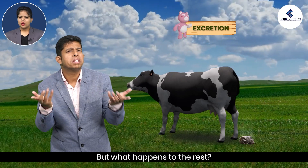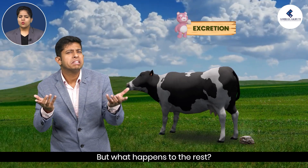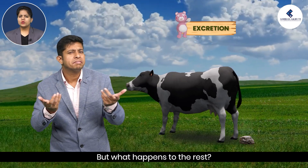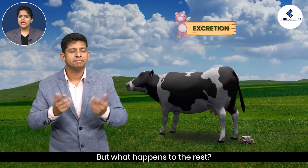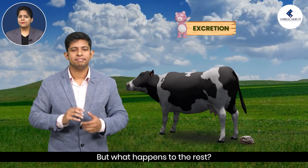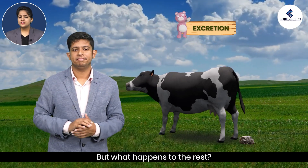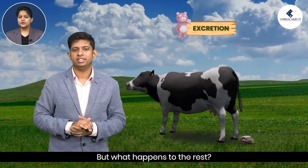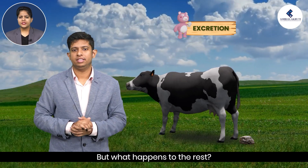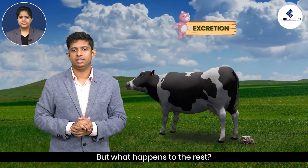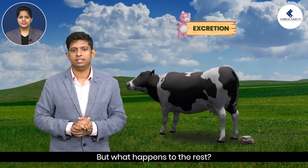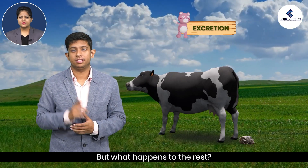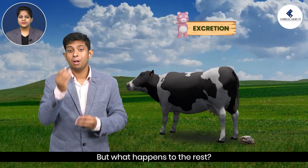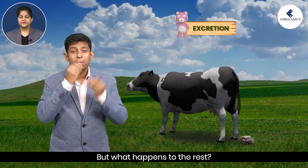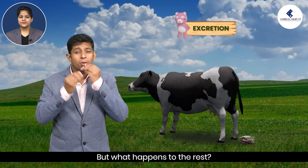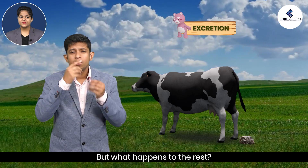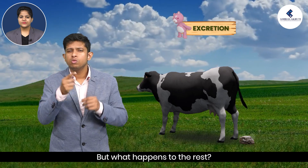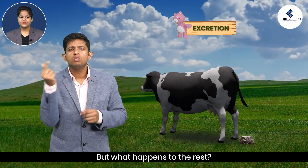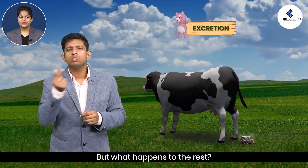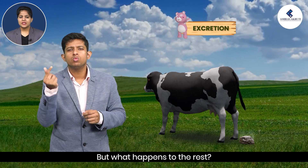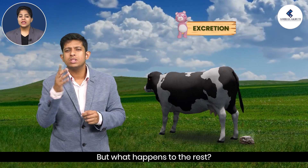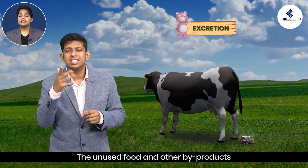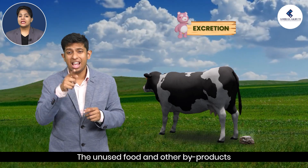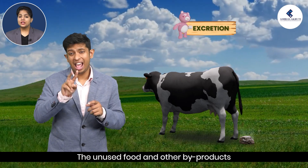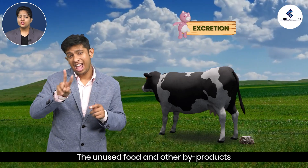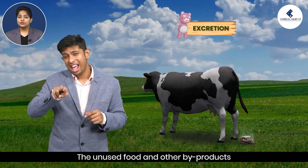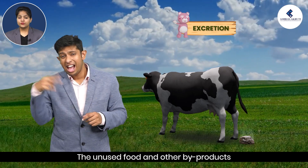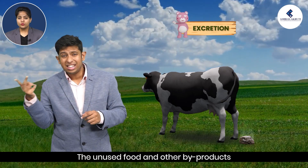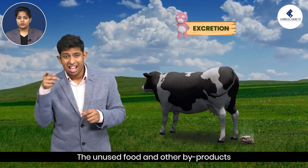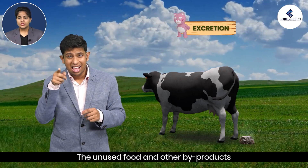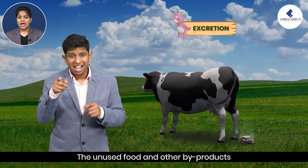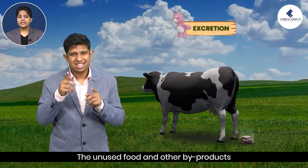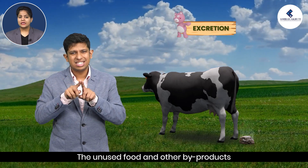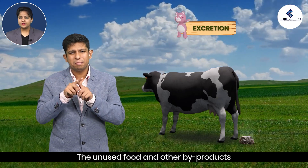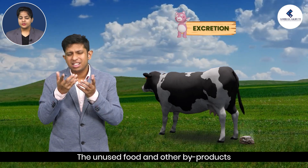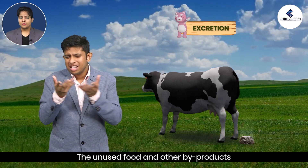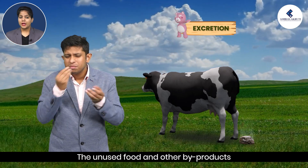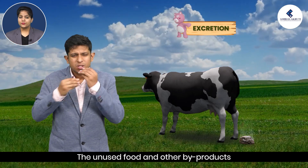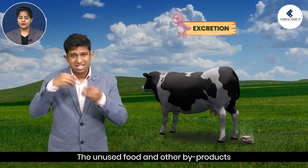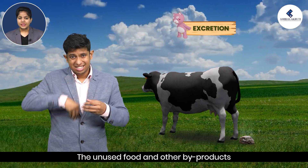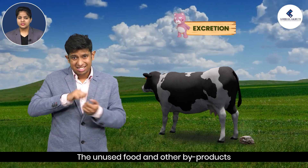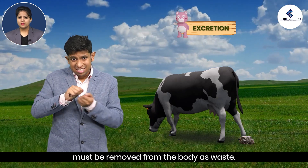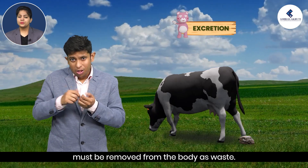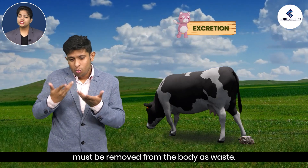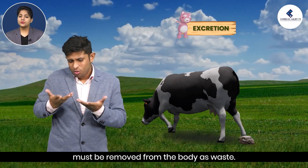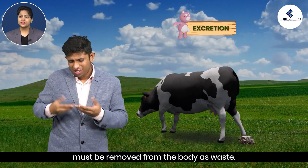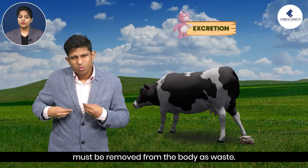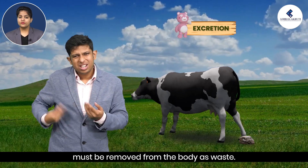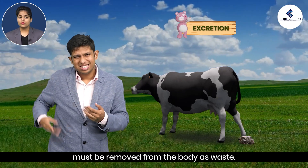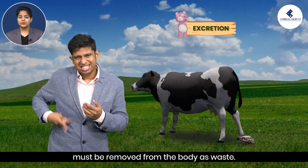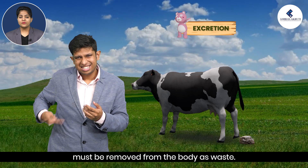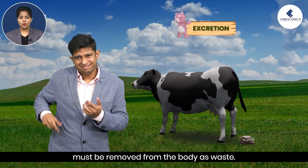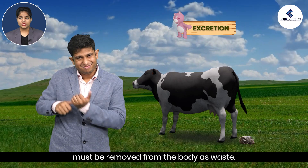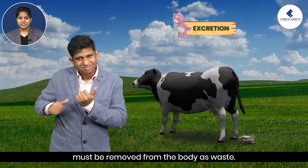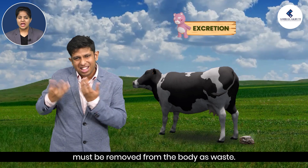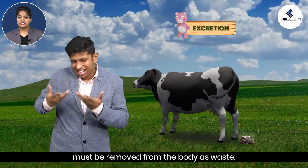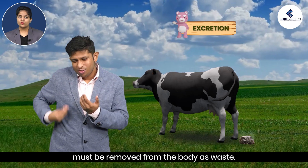But what happens to the rest? The unused food and other byproducts must be removed from